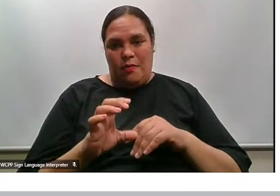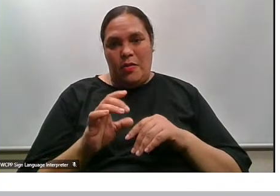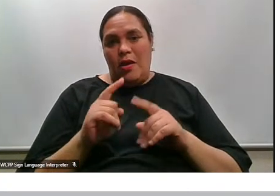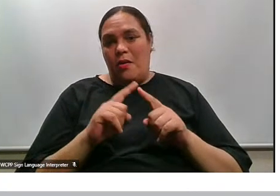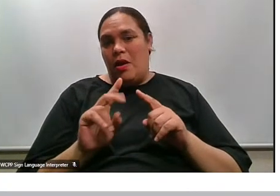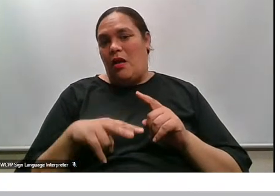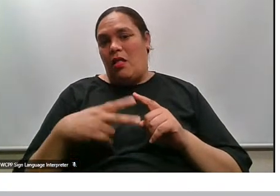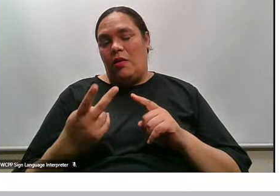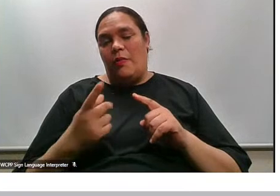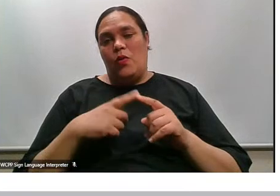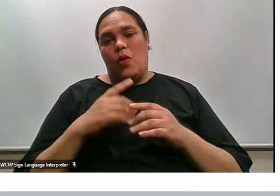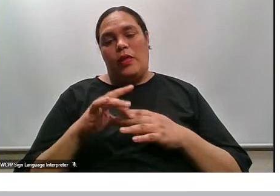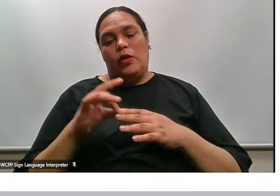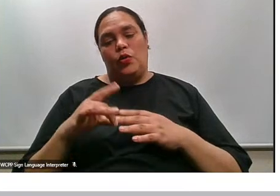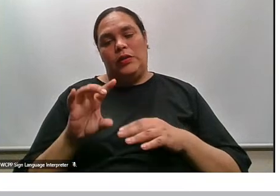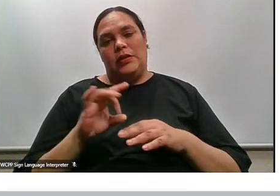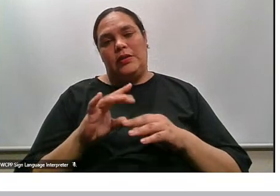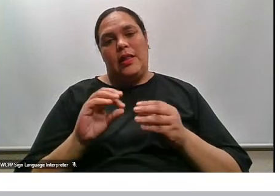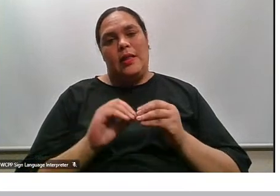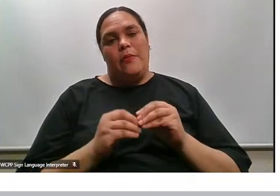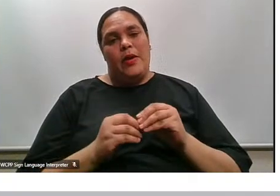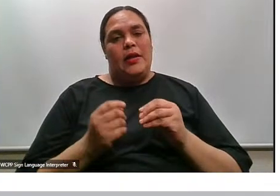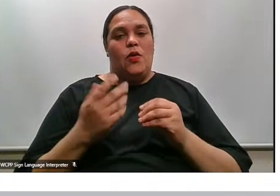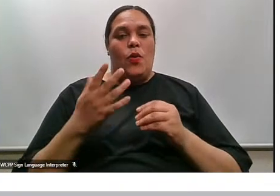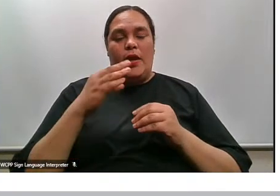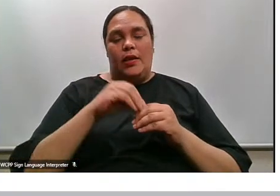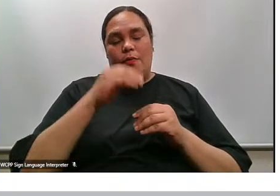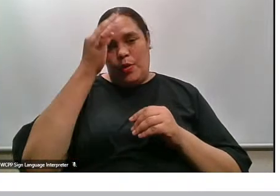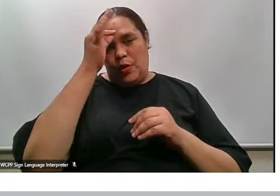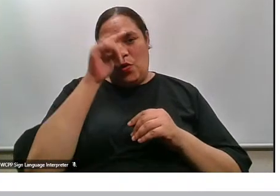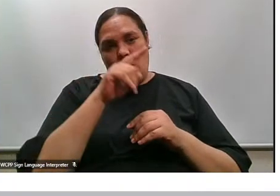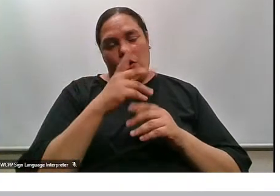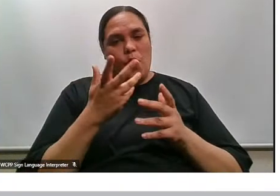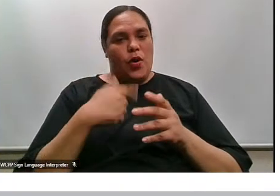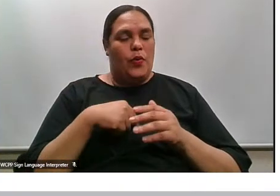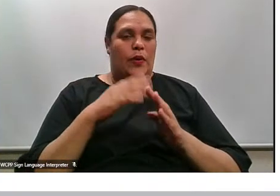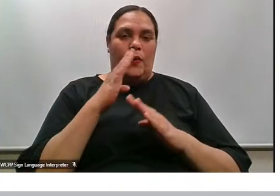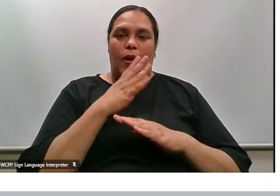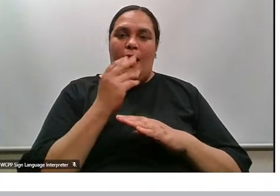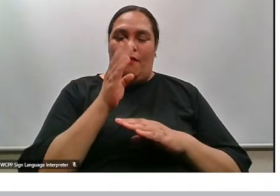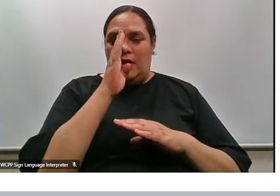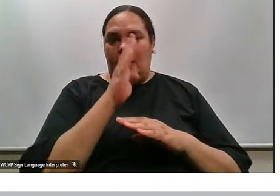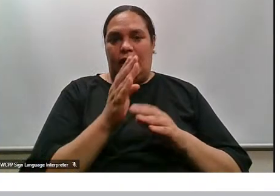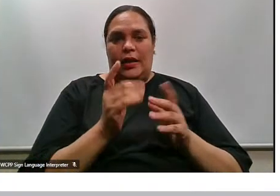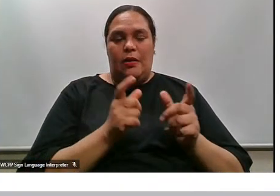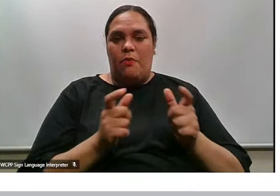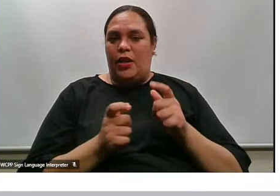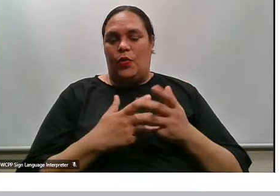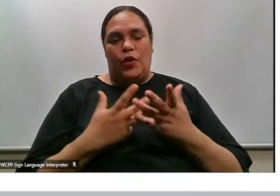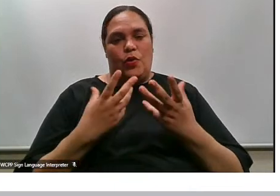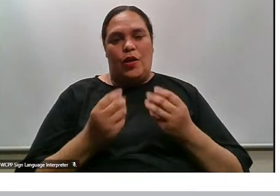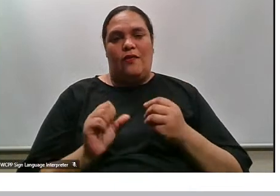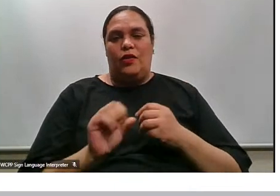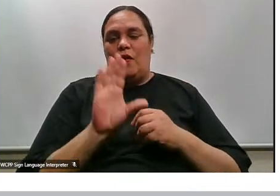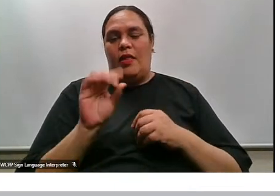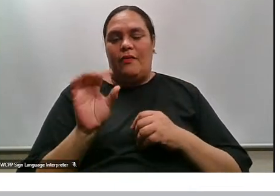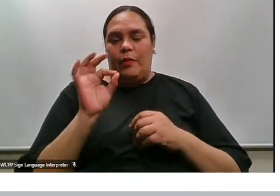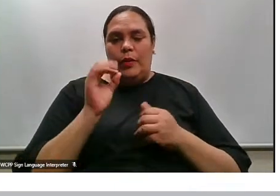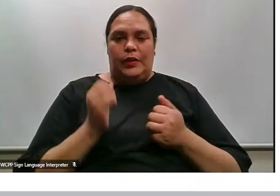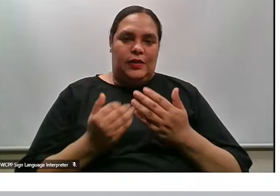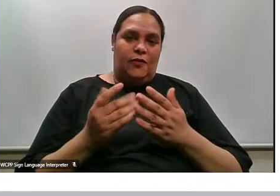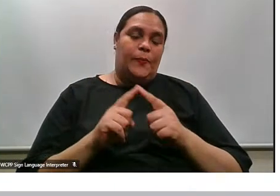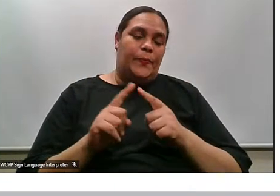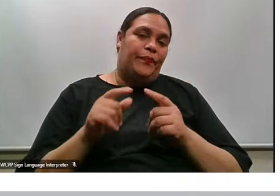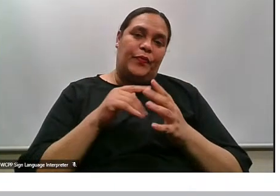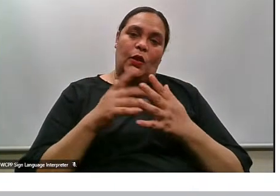ultimately because choices are still made in Pretoria, where we don't have direct management of the South African Police Service. However,